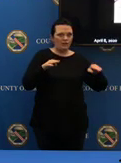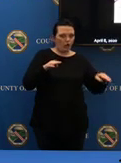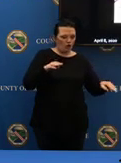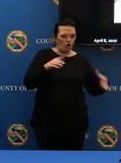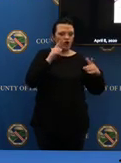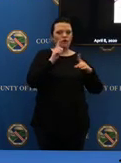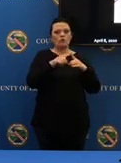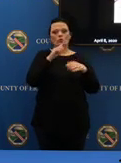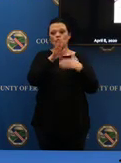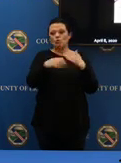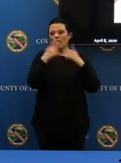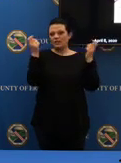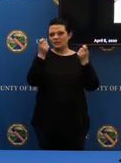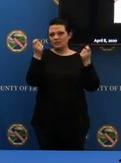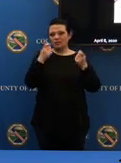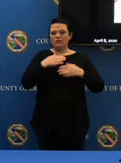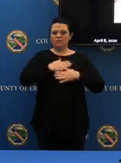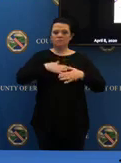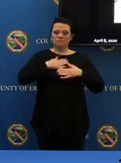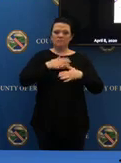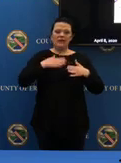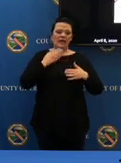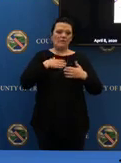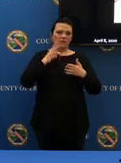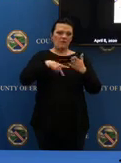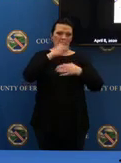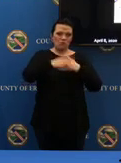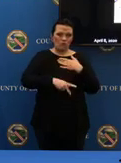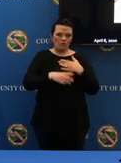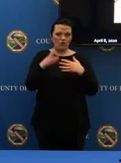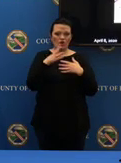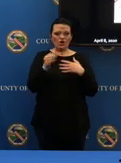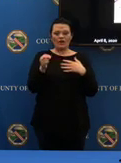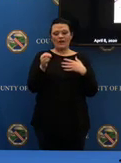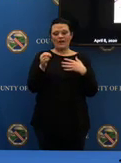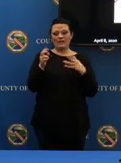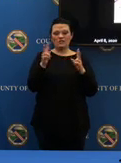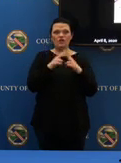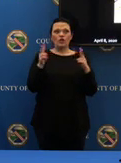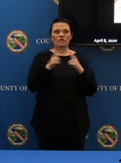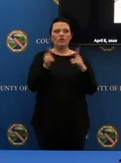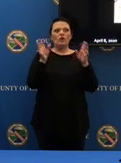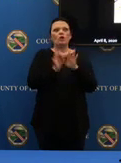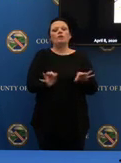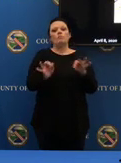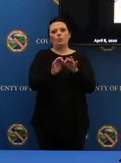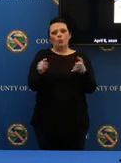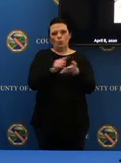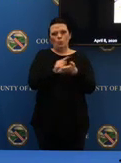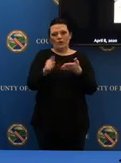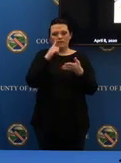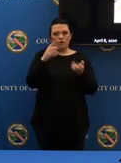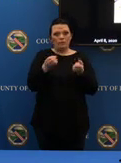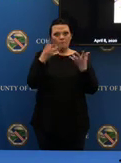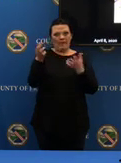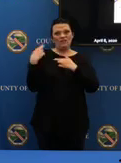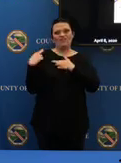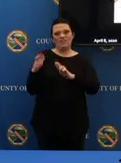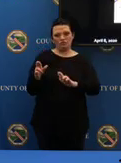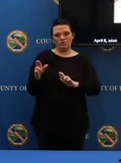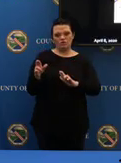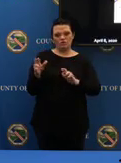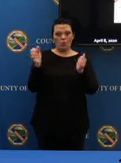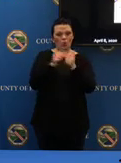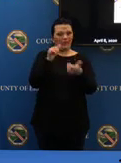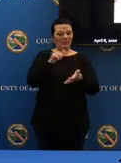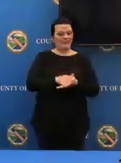are celebrating, may you have a happy Passover, and in this very, very important week for many religions. So with